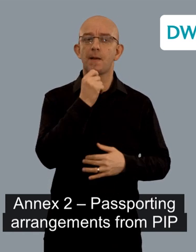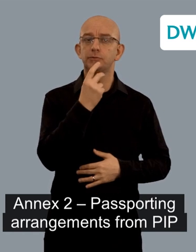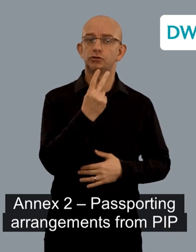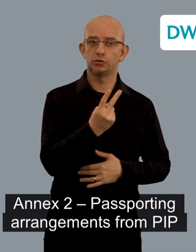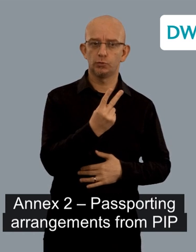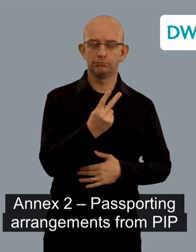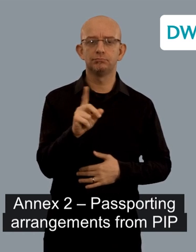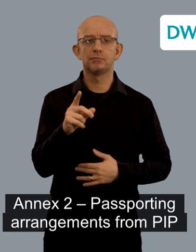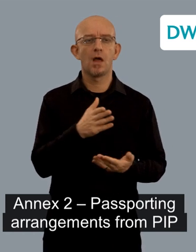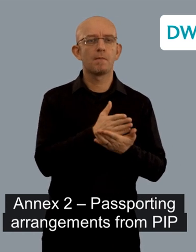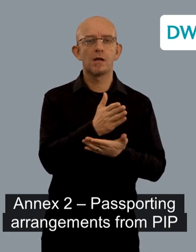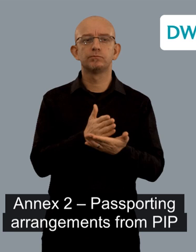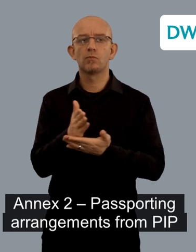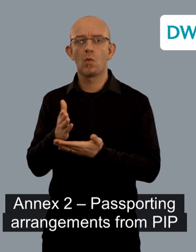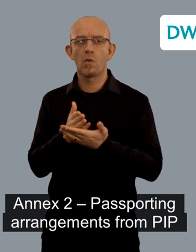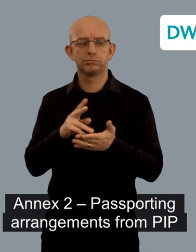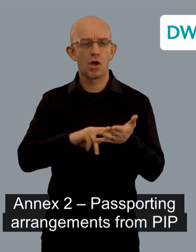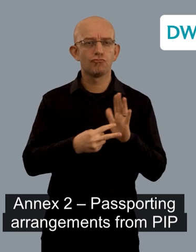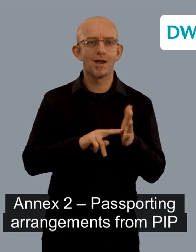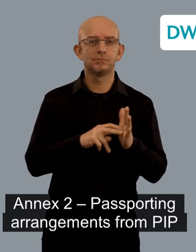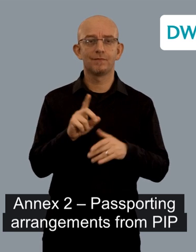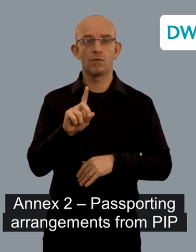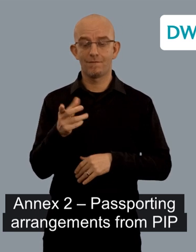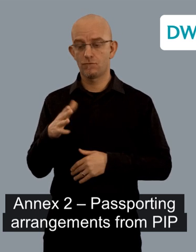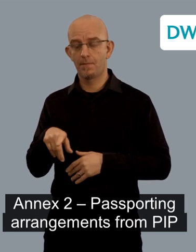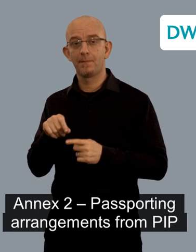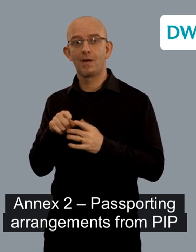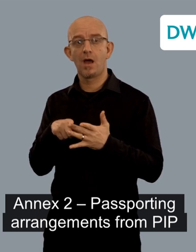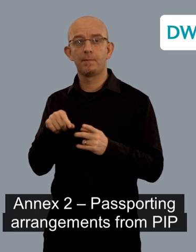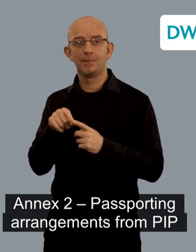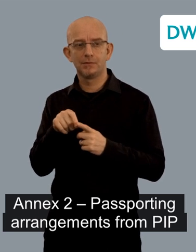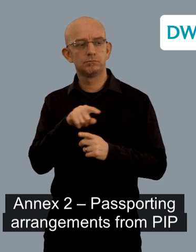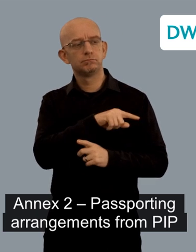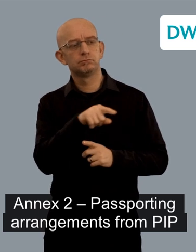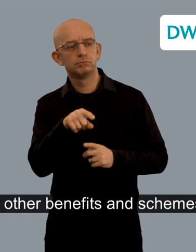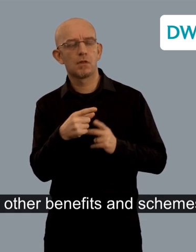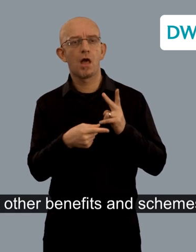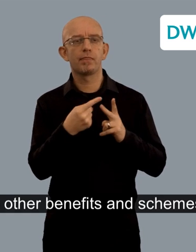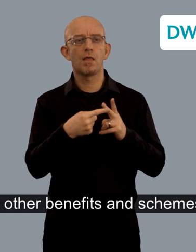Annex 2. Passporting arrangements from PIP to other benefits and schemes.